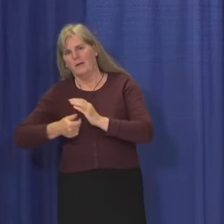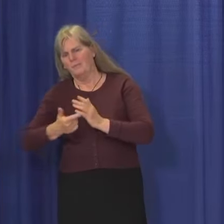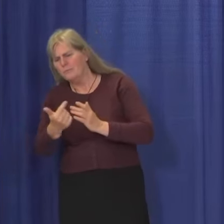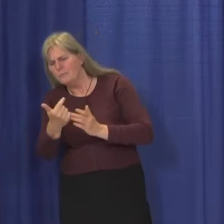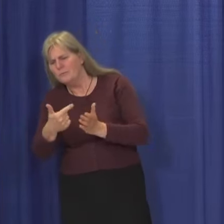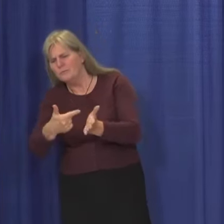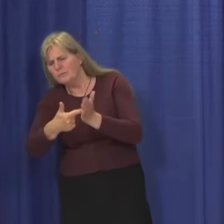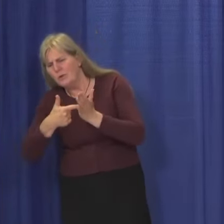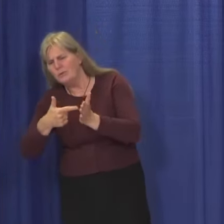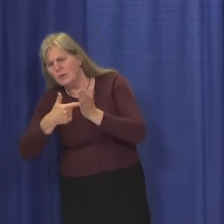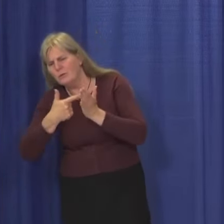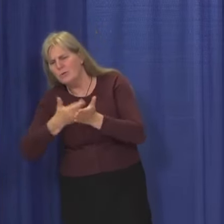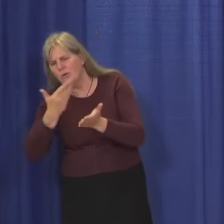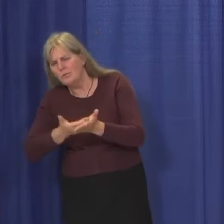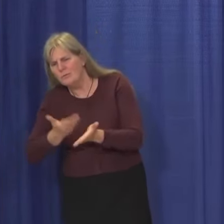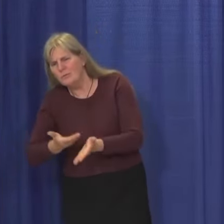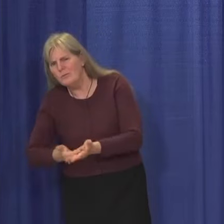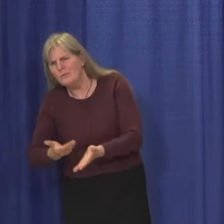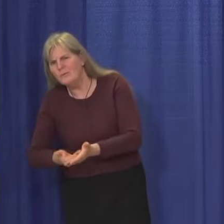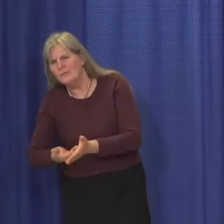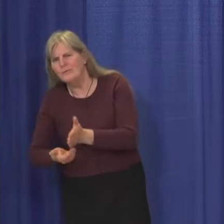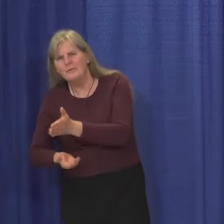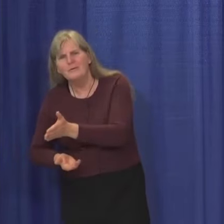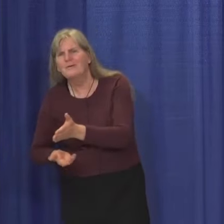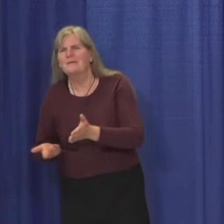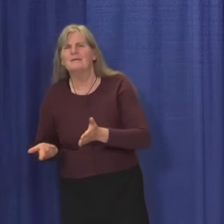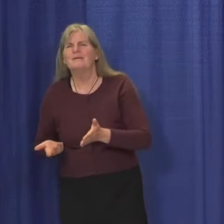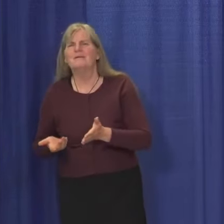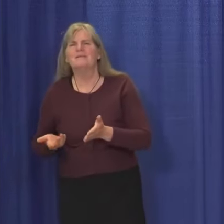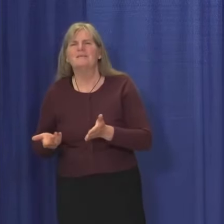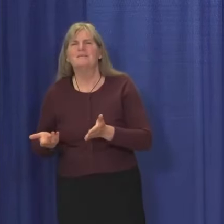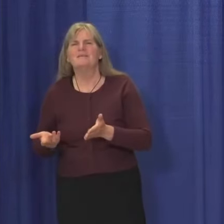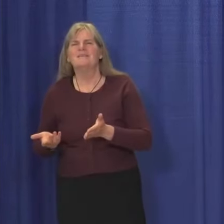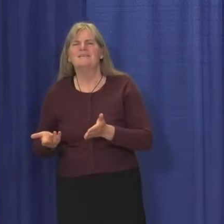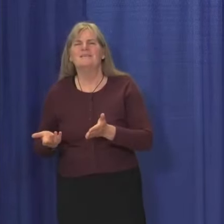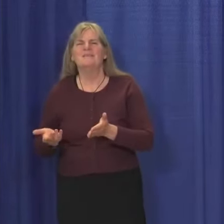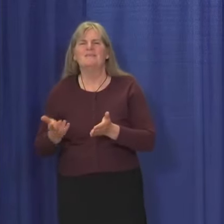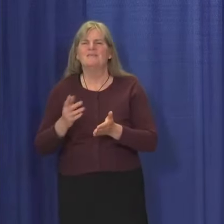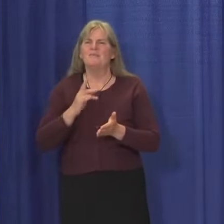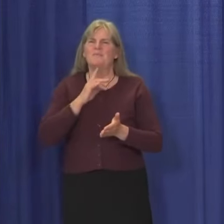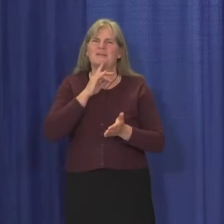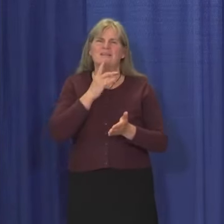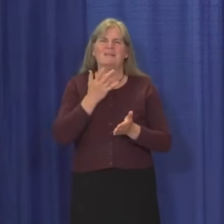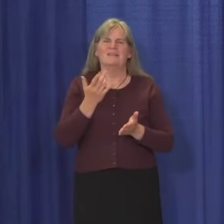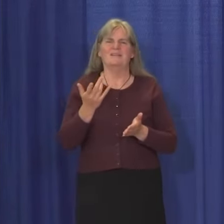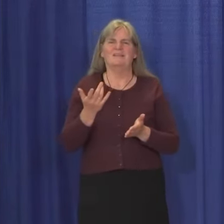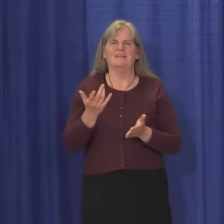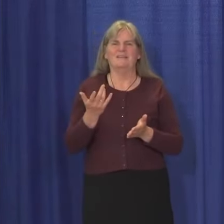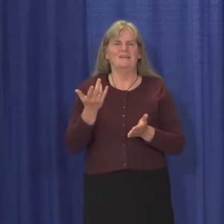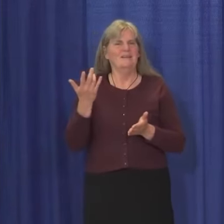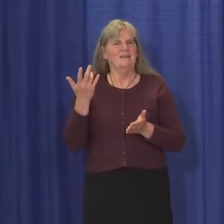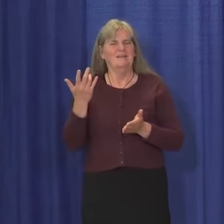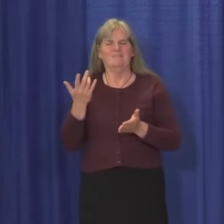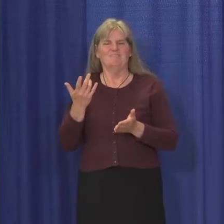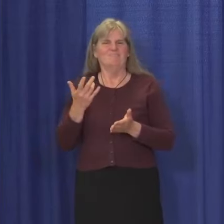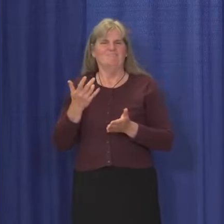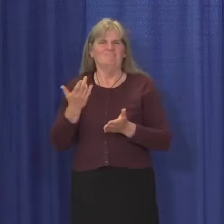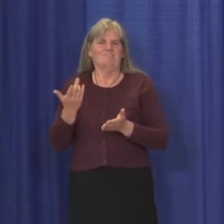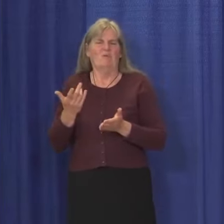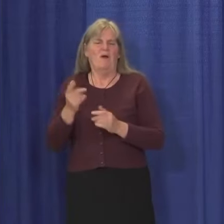over the public when we really have no longer, we're looking to a time when we won't have orders and public health